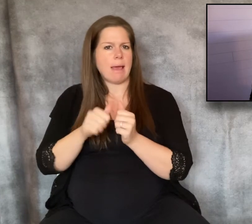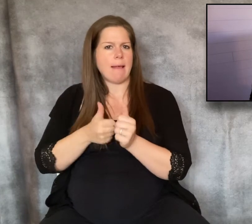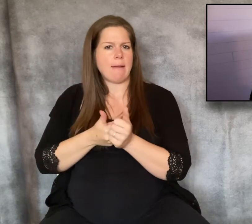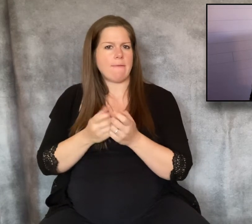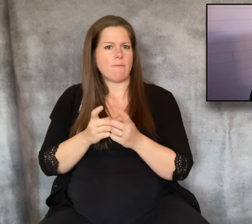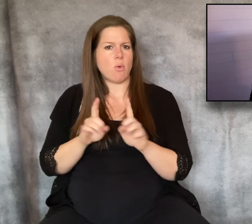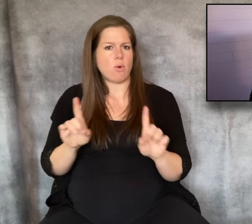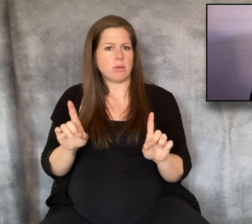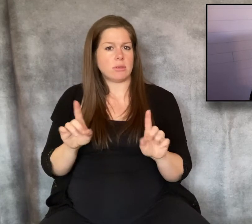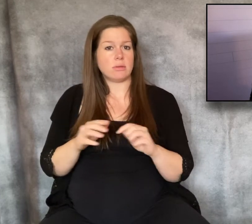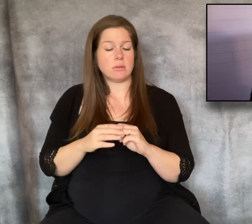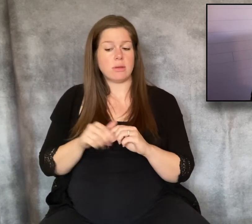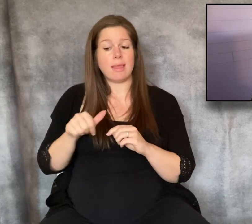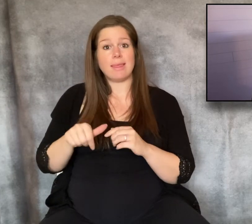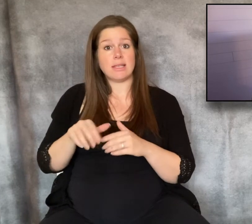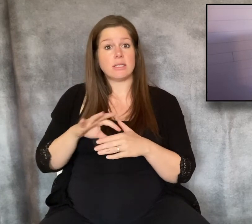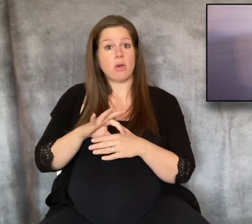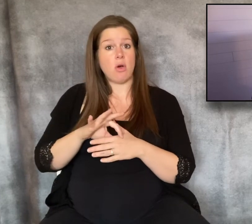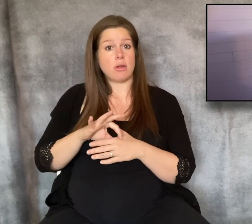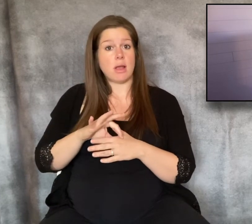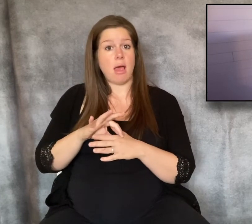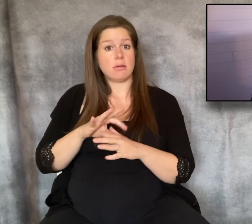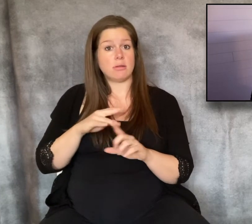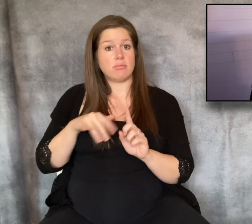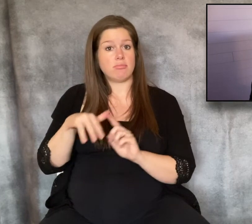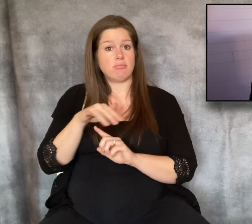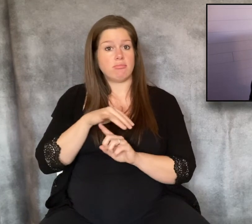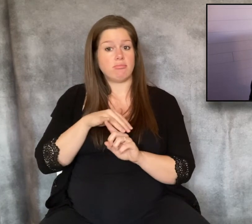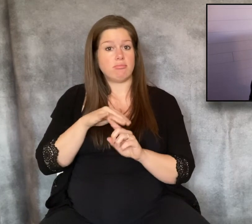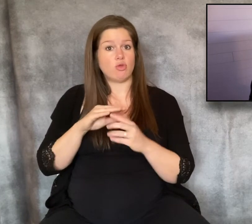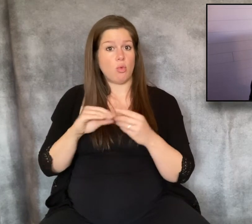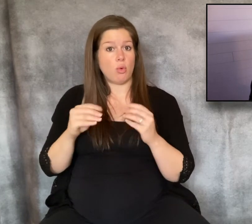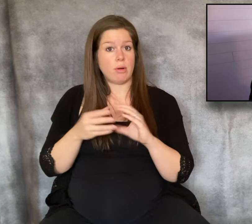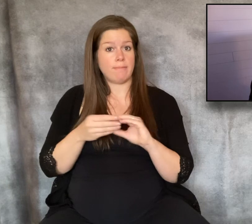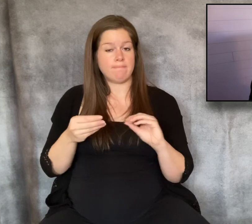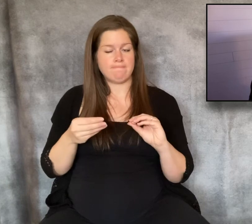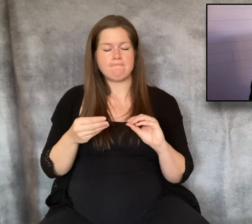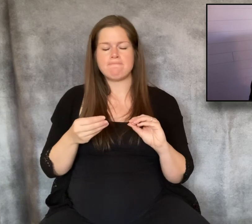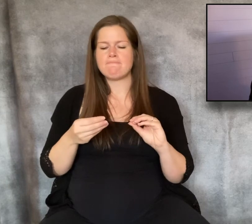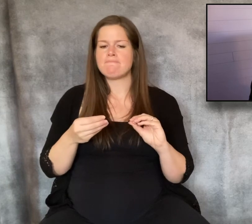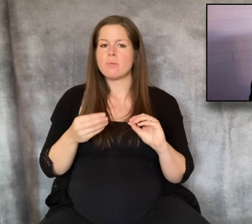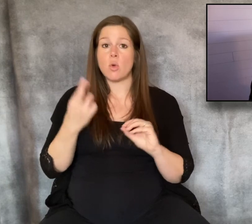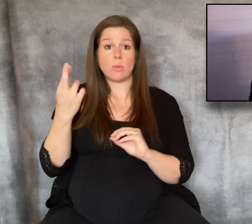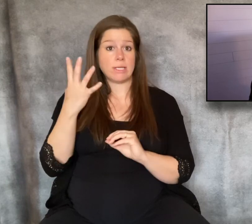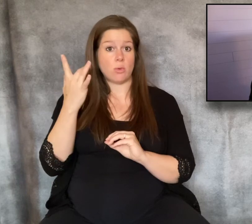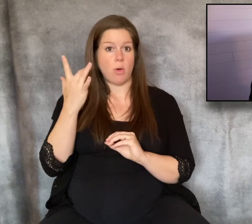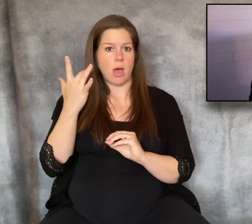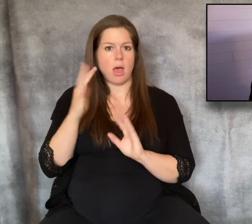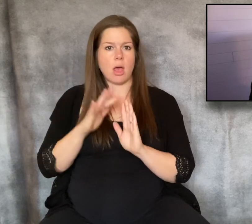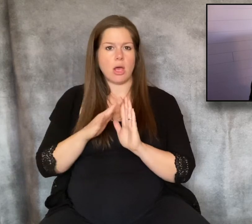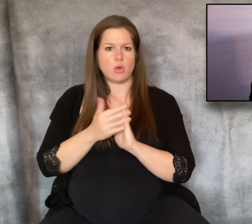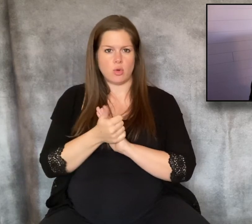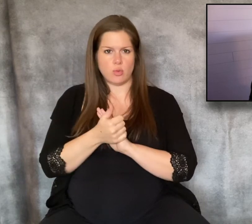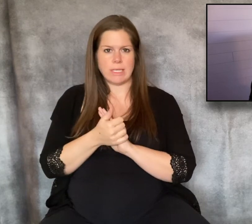divorce. And in this context, it is